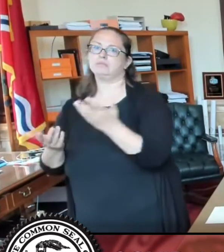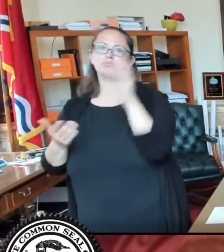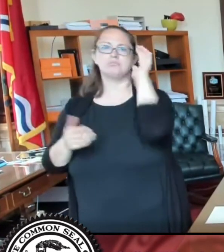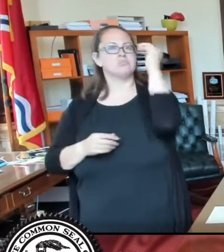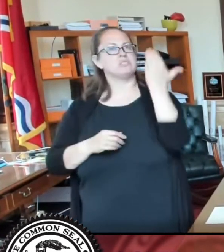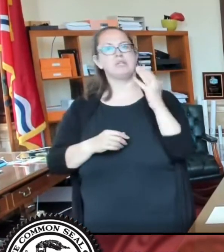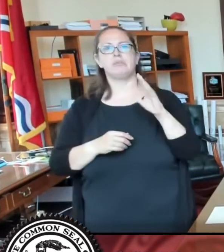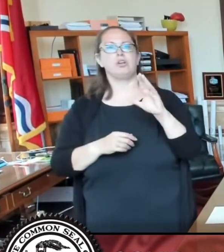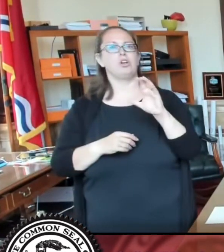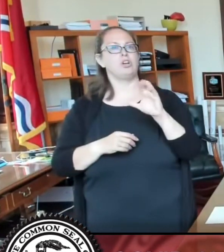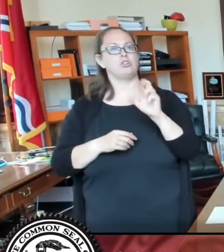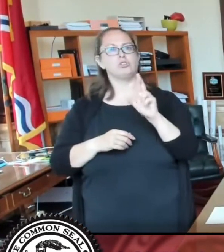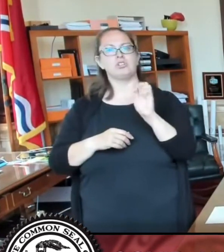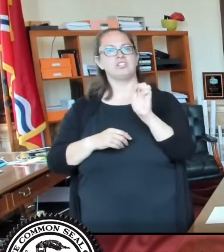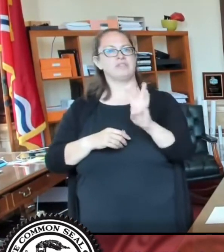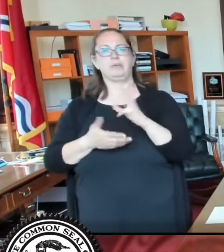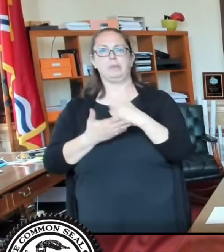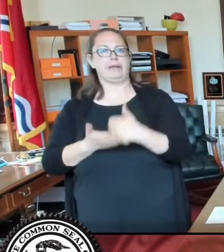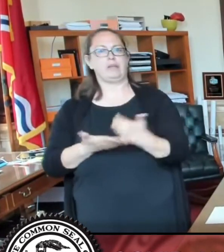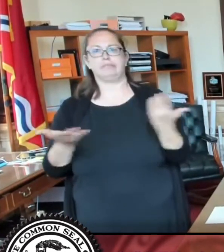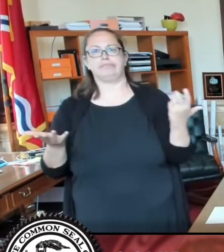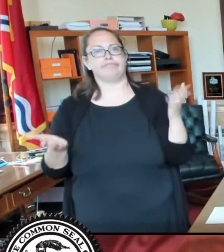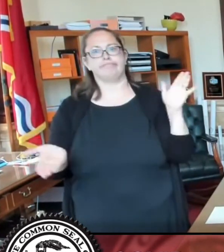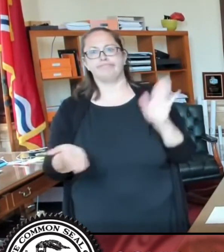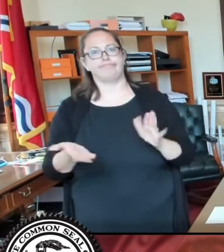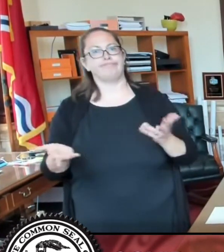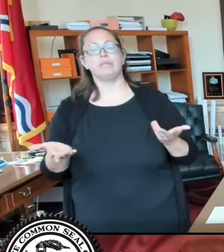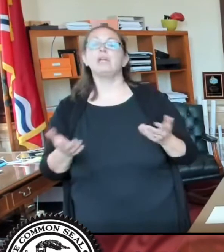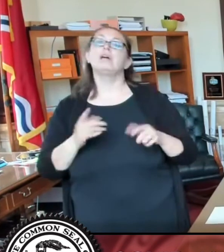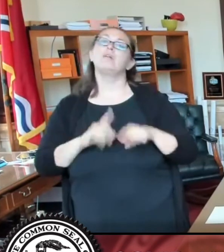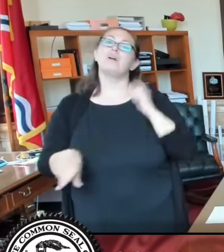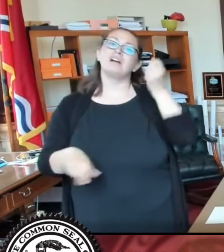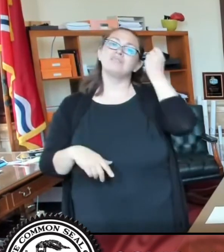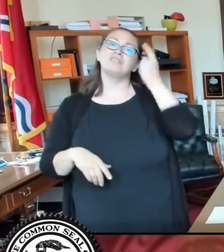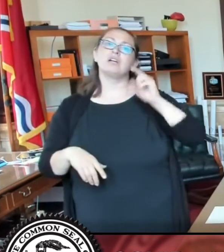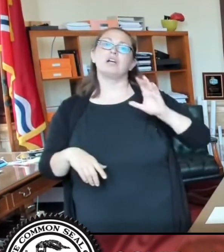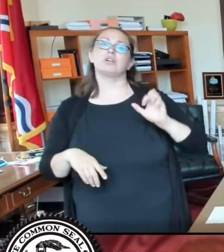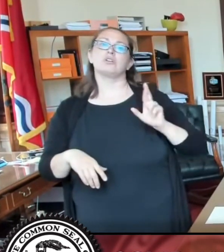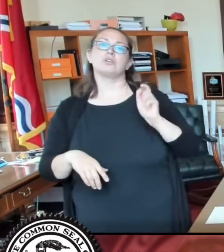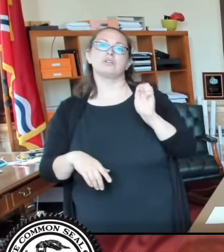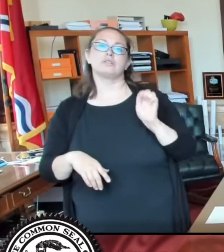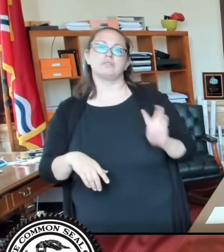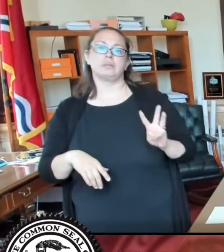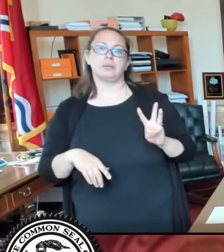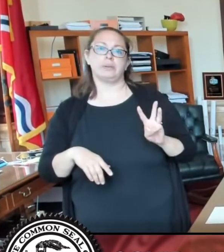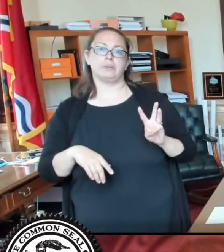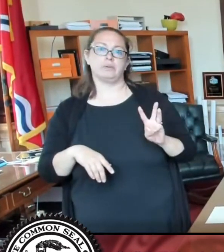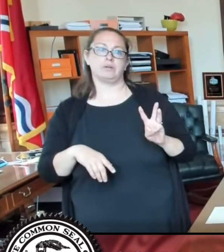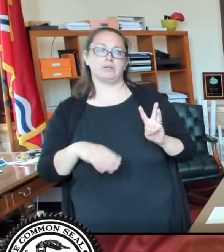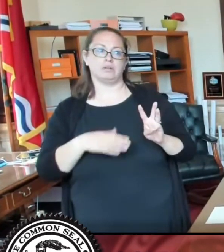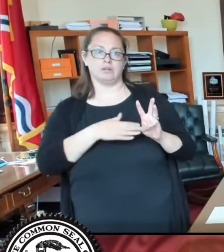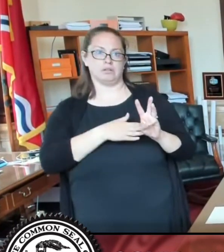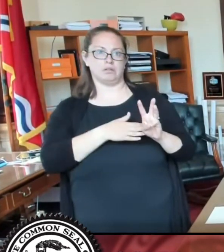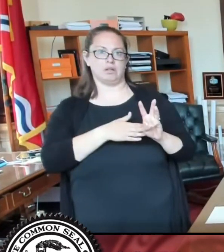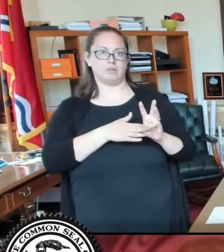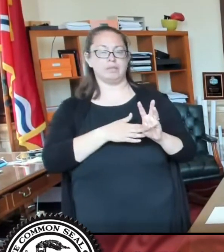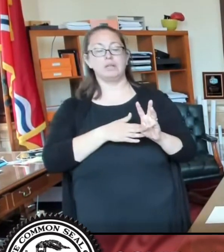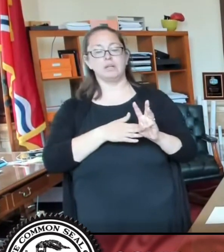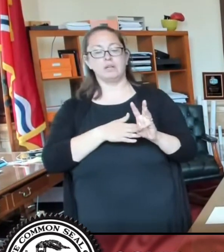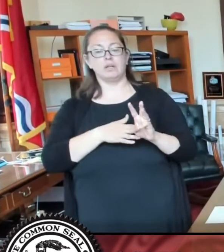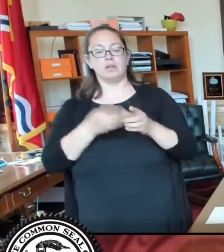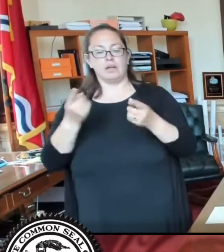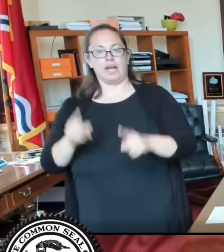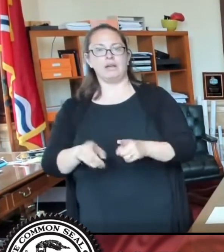made a significant impact on that. Bear in mind, the curfew came after an 8-week stay-at-home